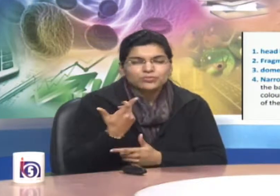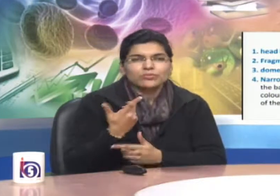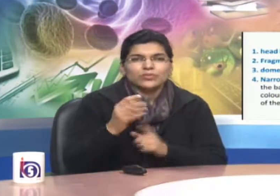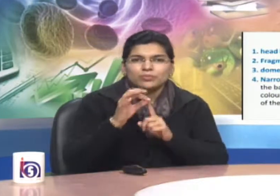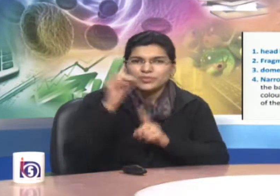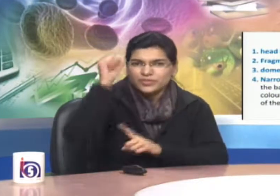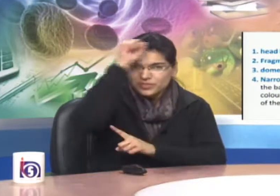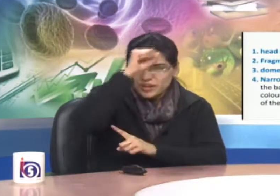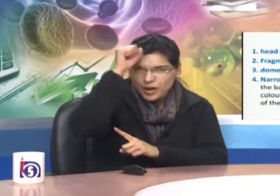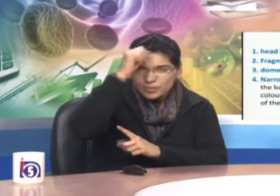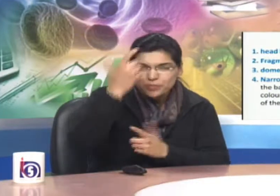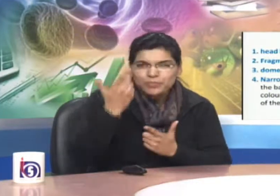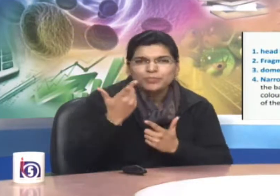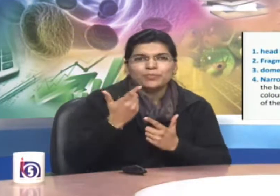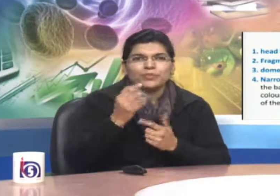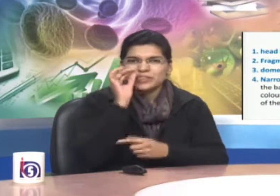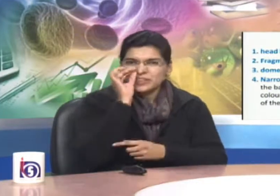religion, caste,